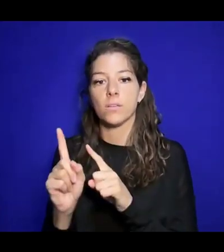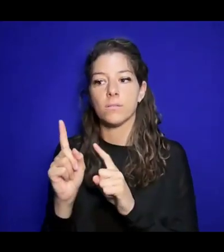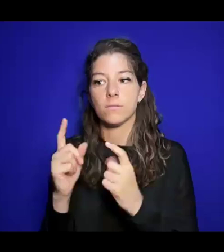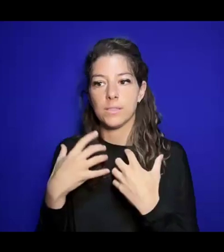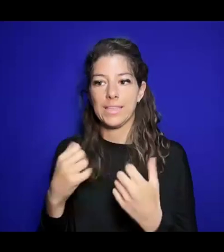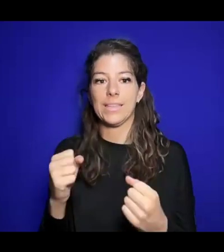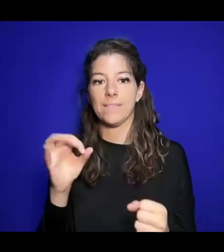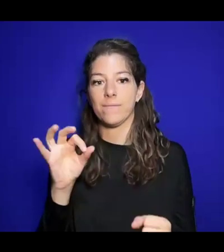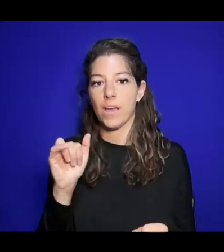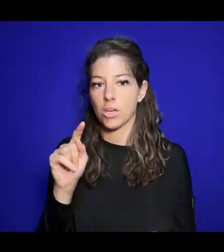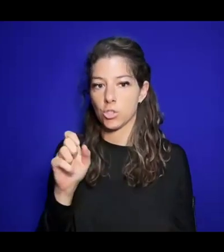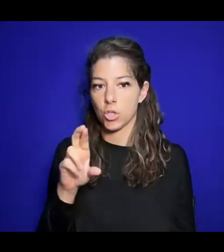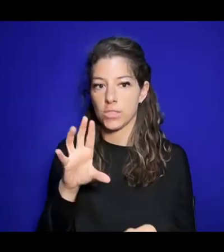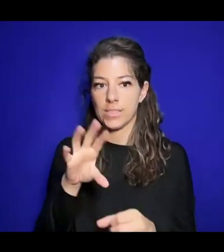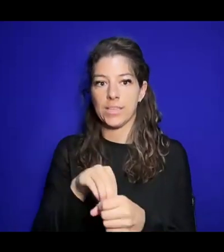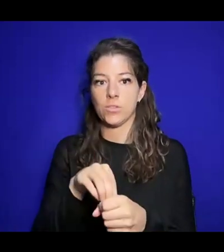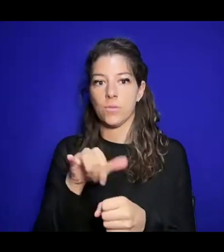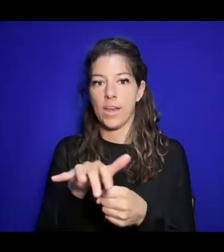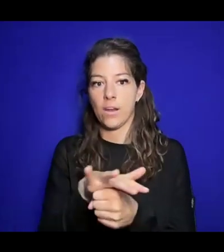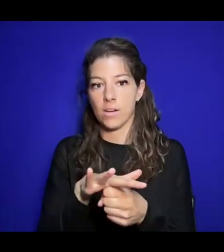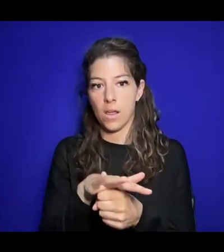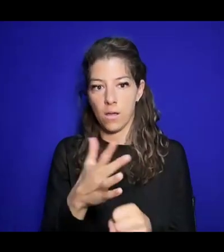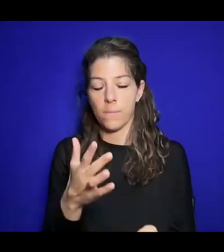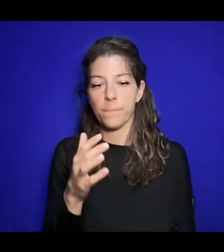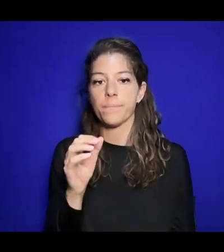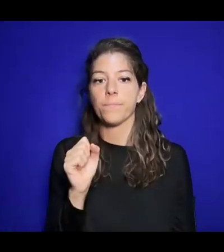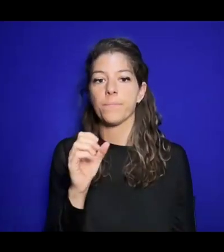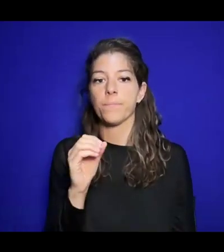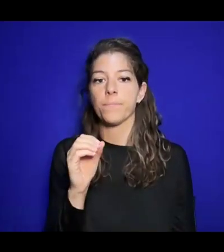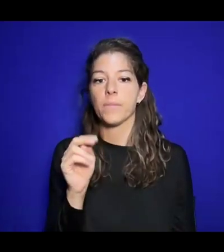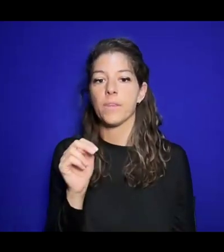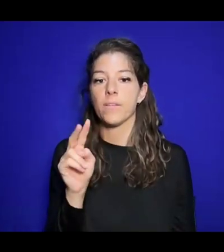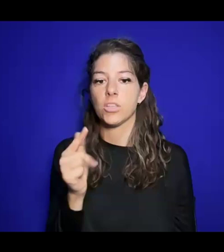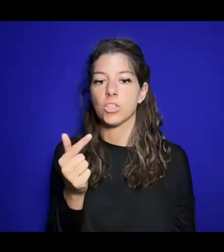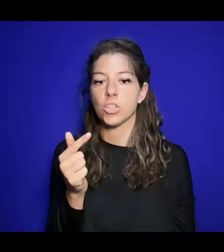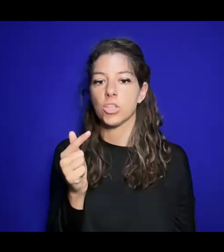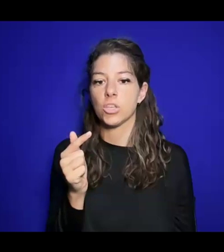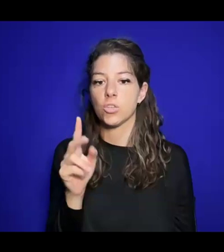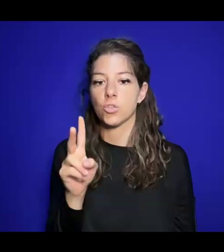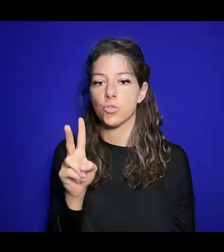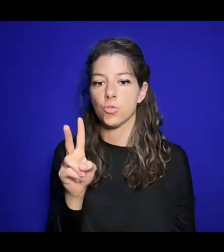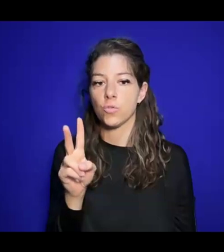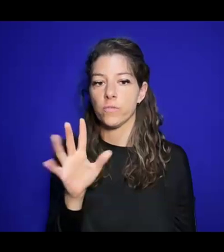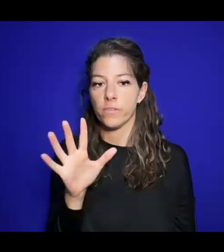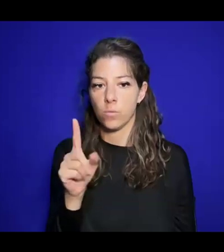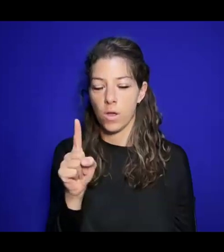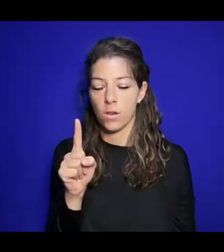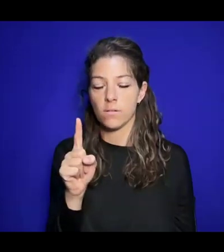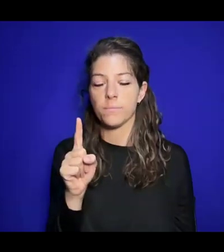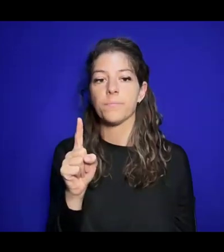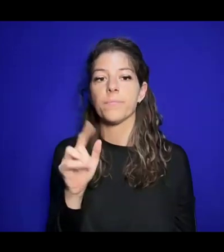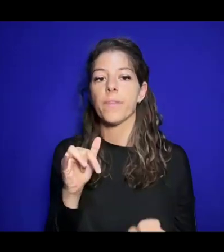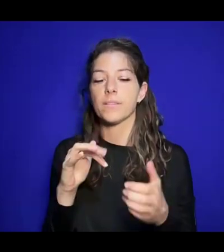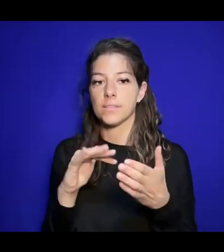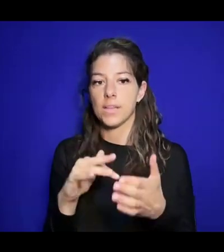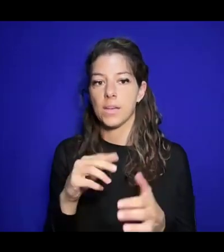healing factors into that area. So the NVG 251 is a